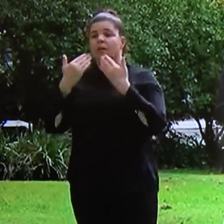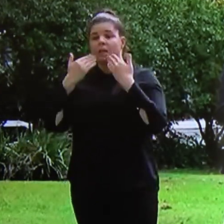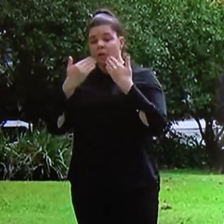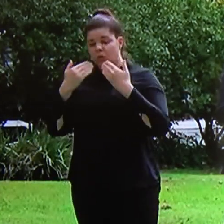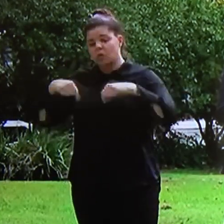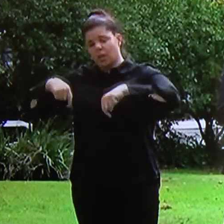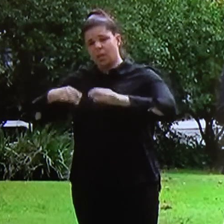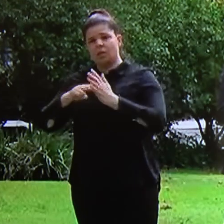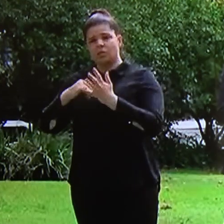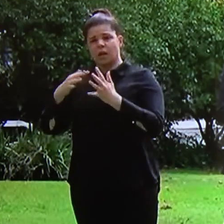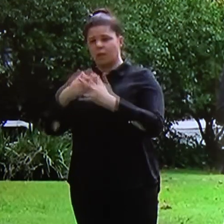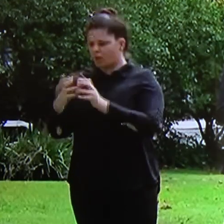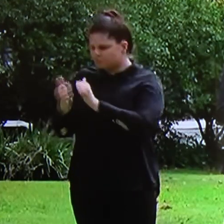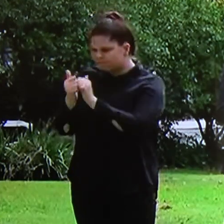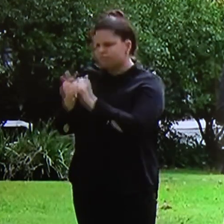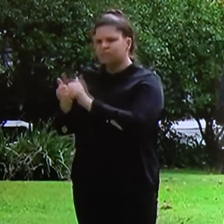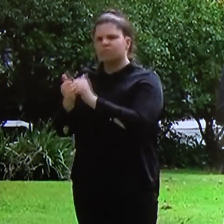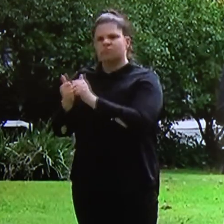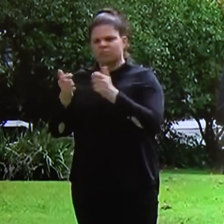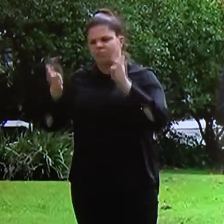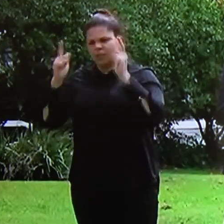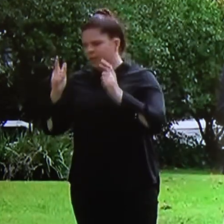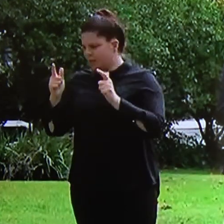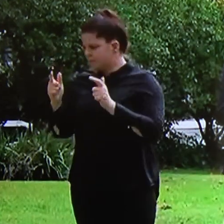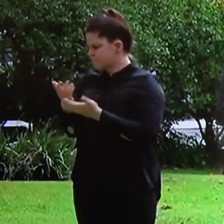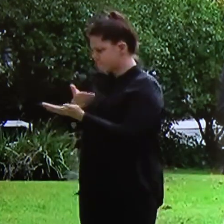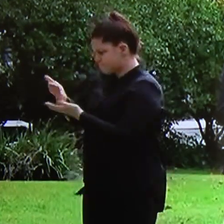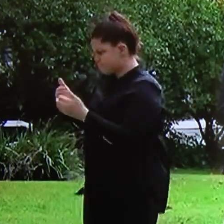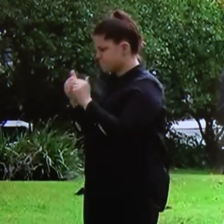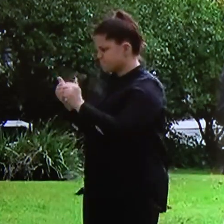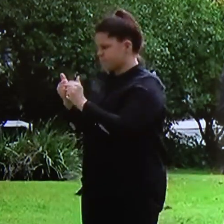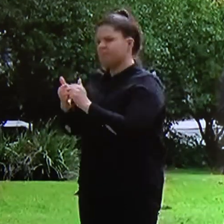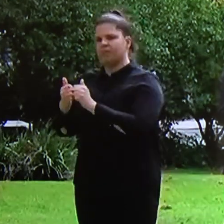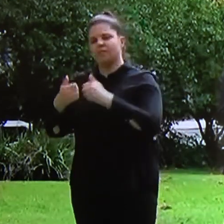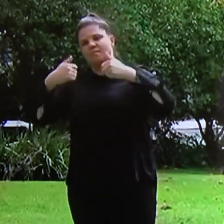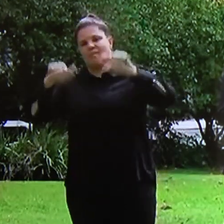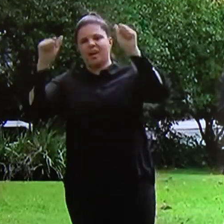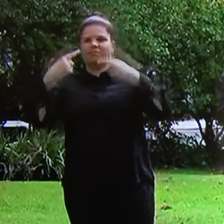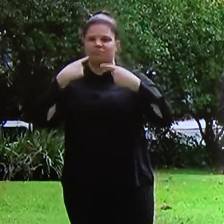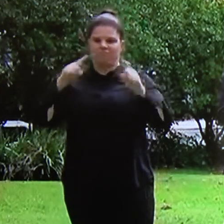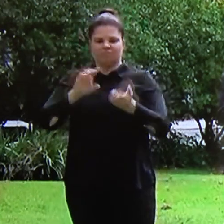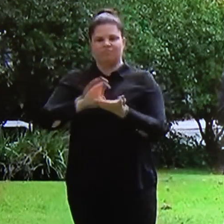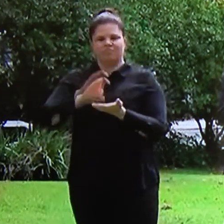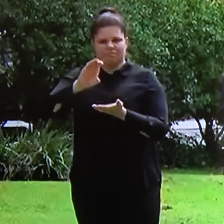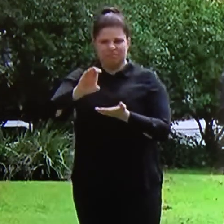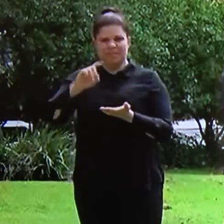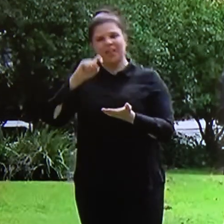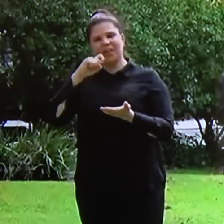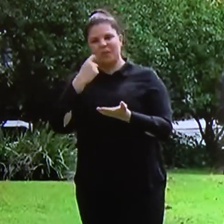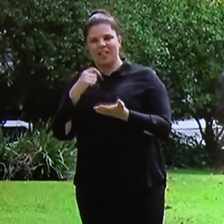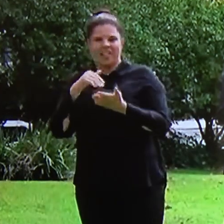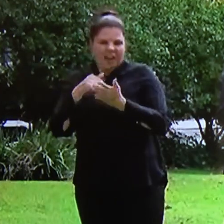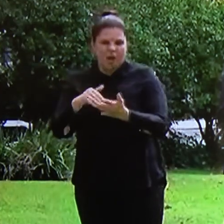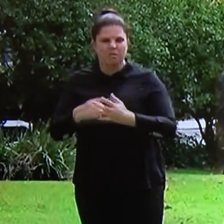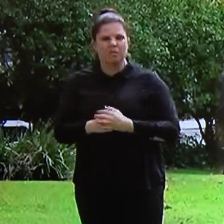all worked across political lines together to arrive at some packages which we believe will provide support in this space.